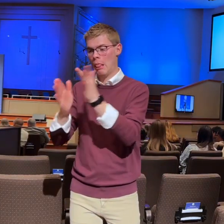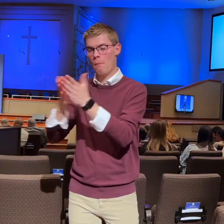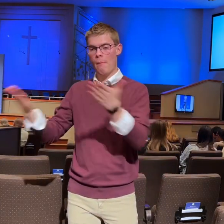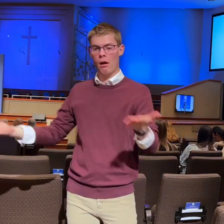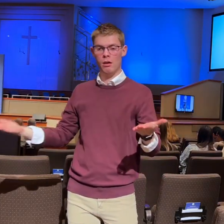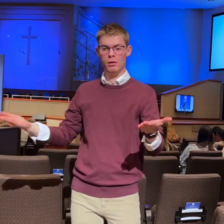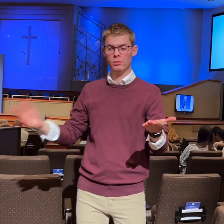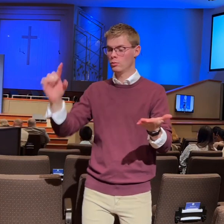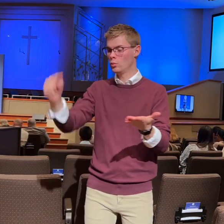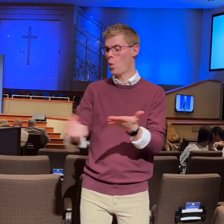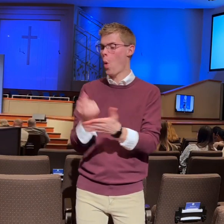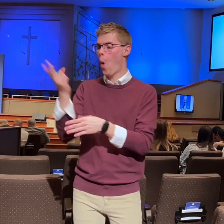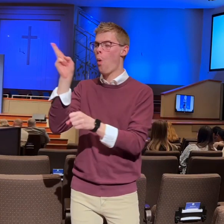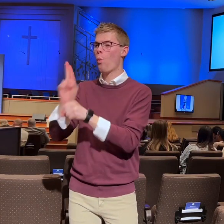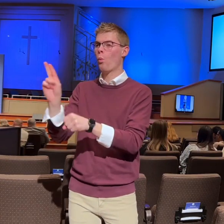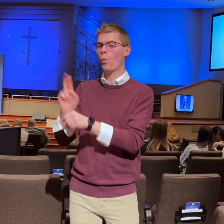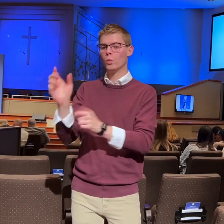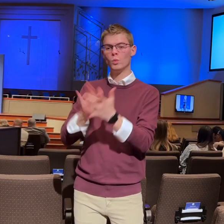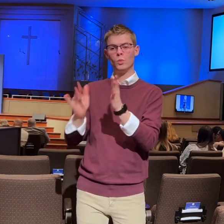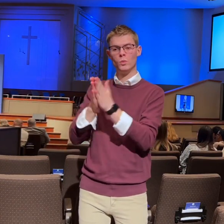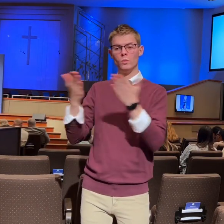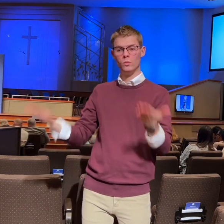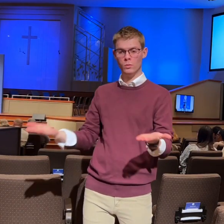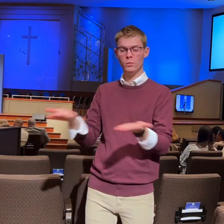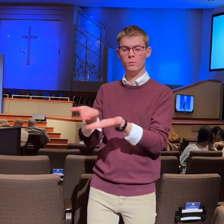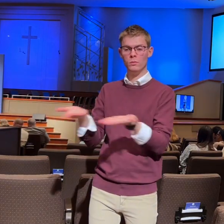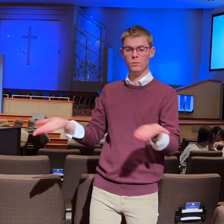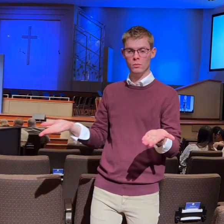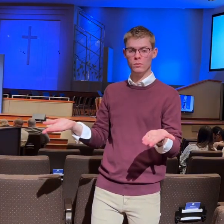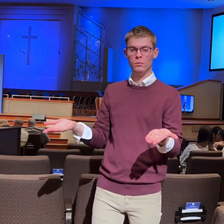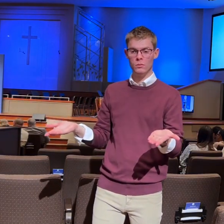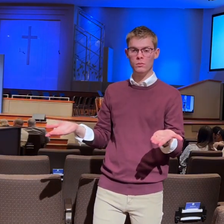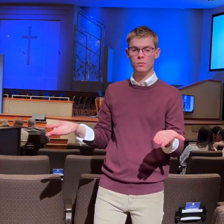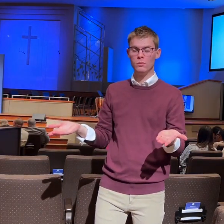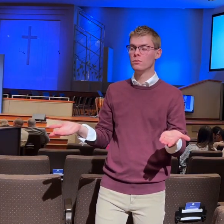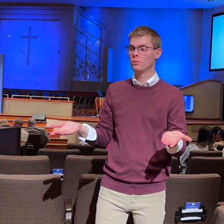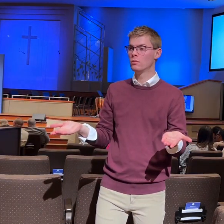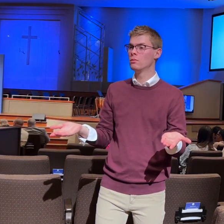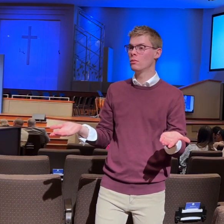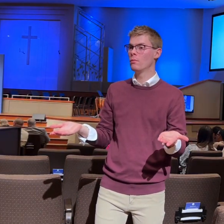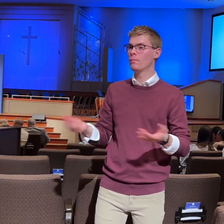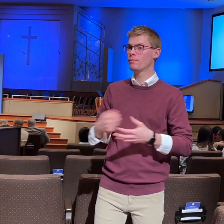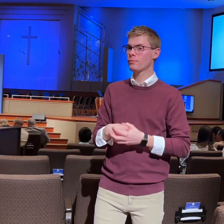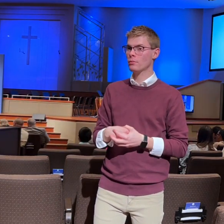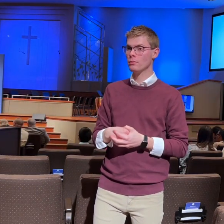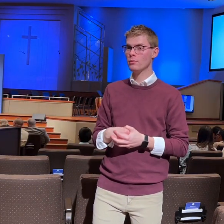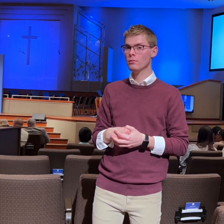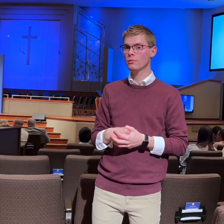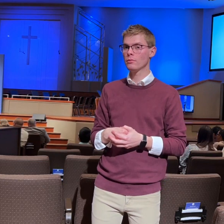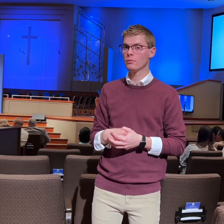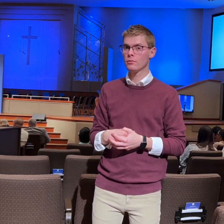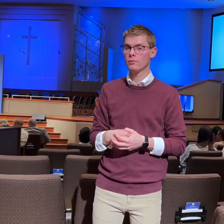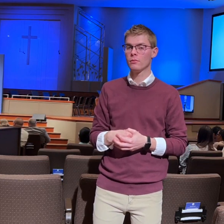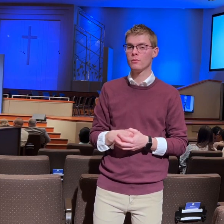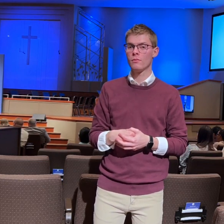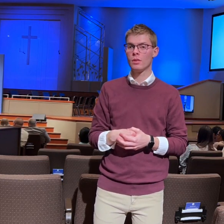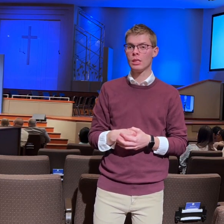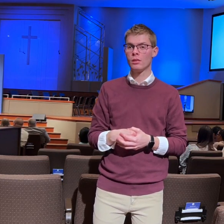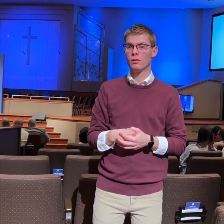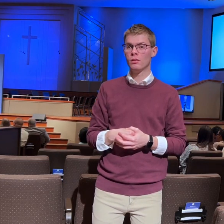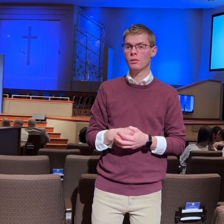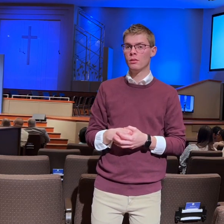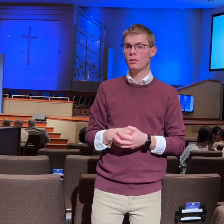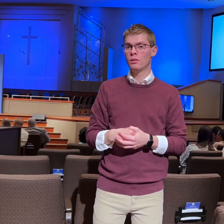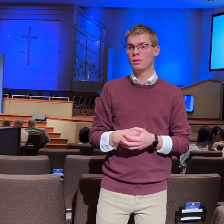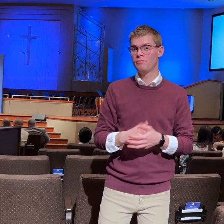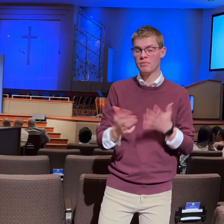What these apostate preachers need to realize is that whether it was 2,000 years ago or whether I read it right